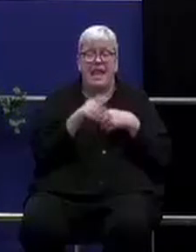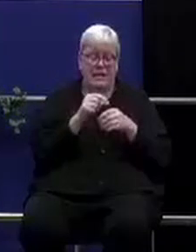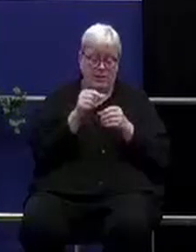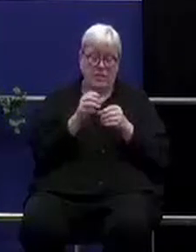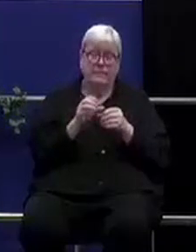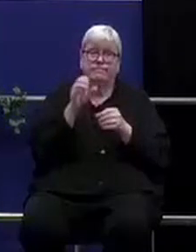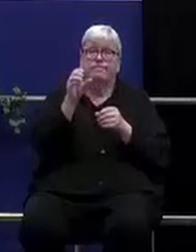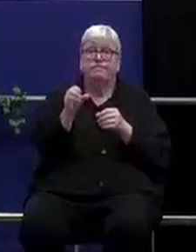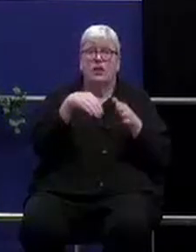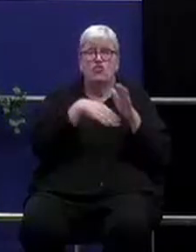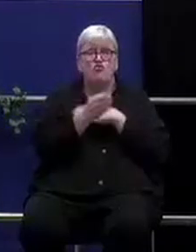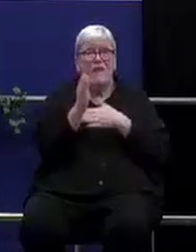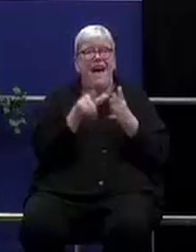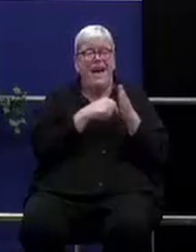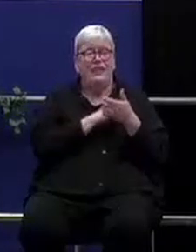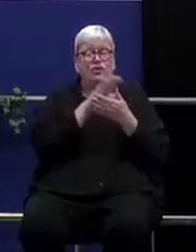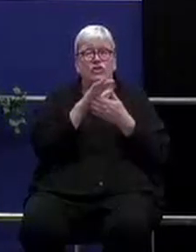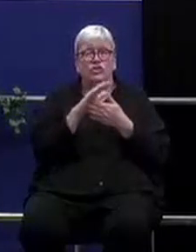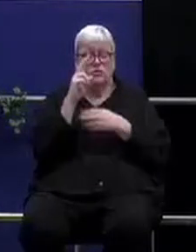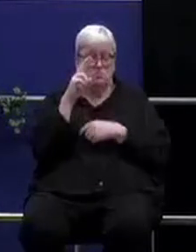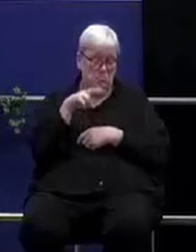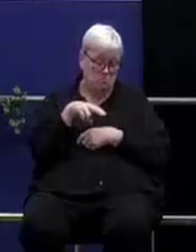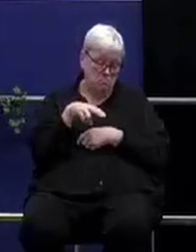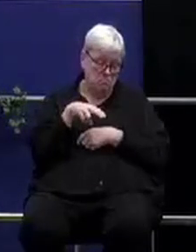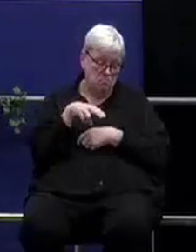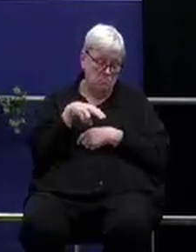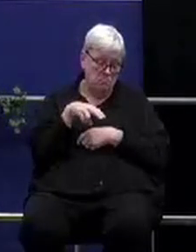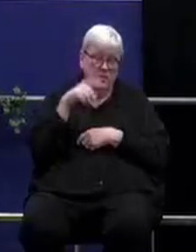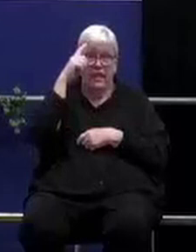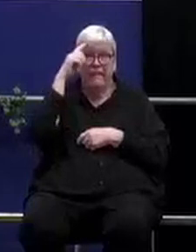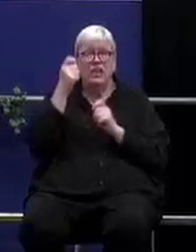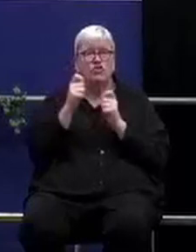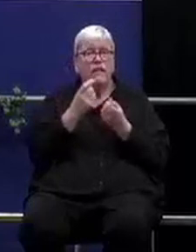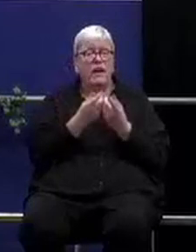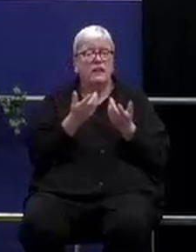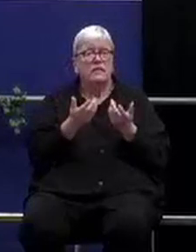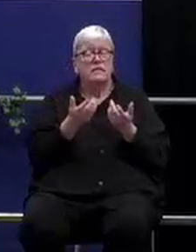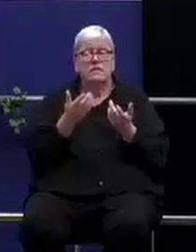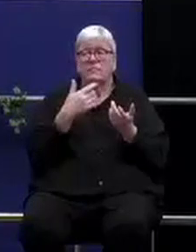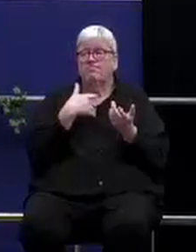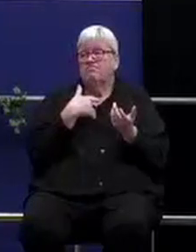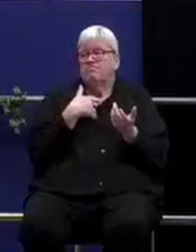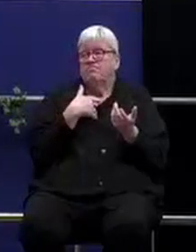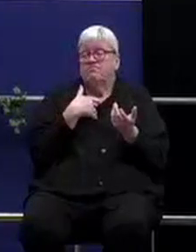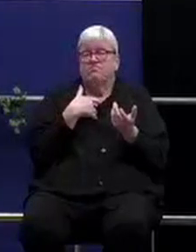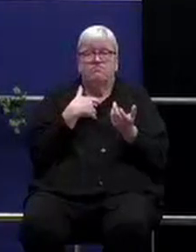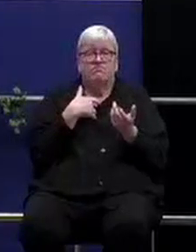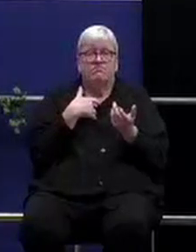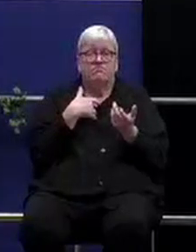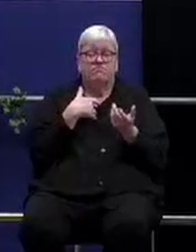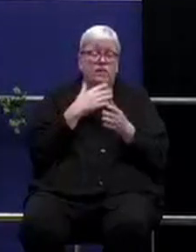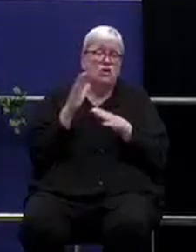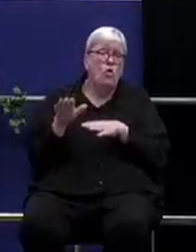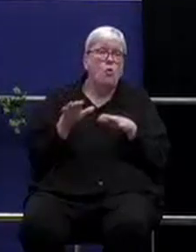handed it to her through the hatch. She looked down at it. Do you think it makes a difference? I shrugged. She took her time,